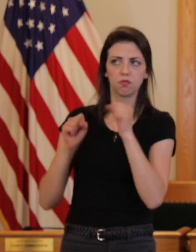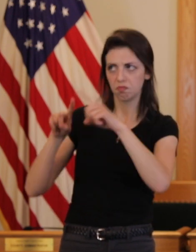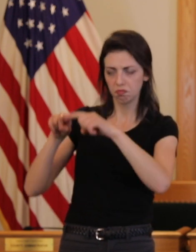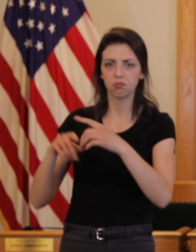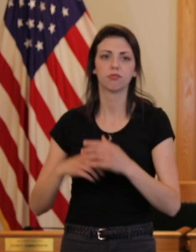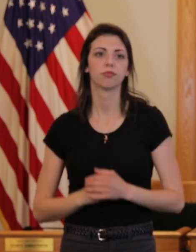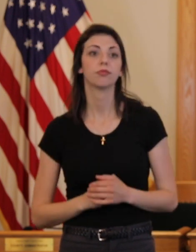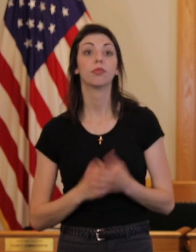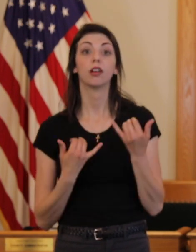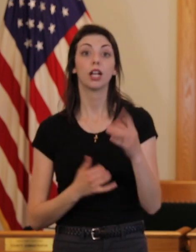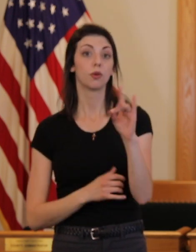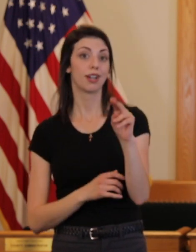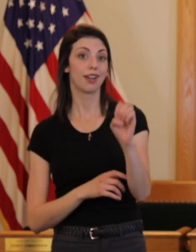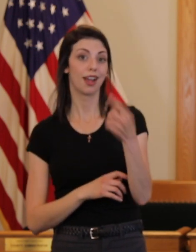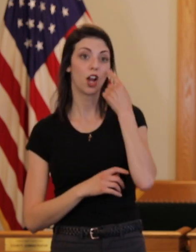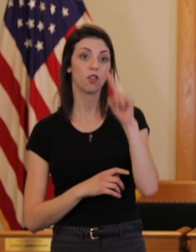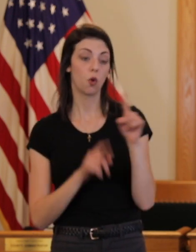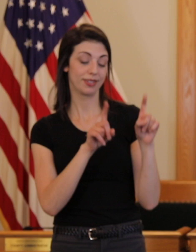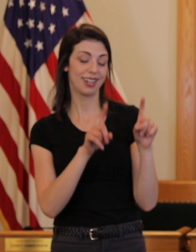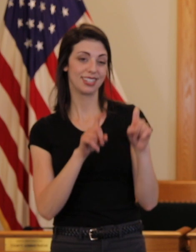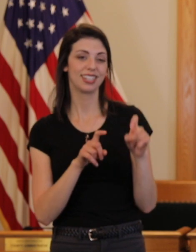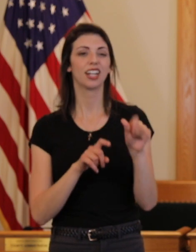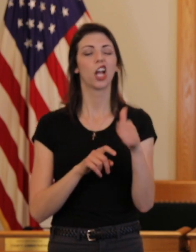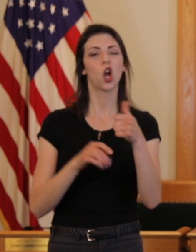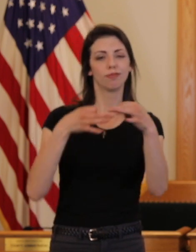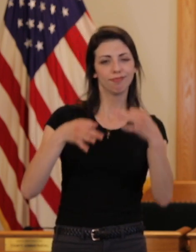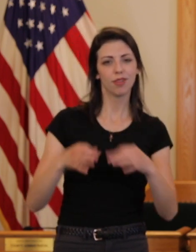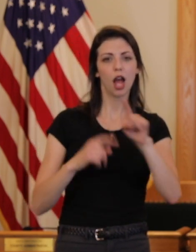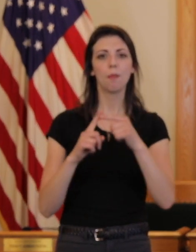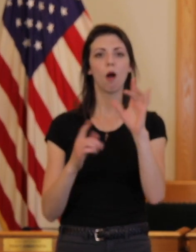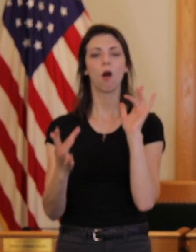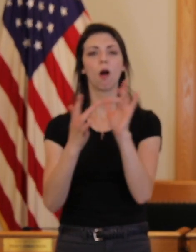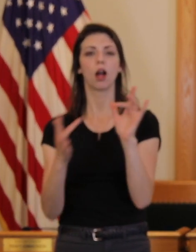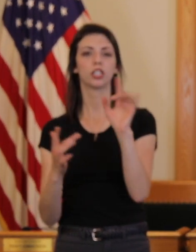Diane Oldenburg for an update on testing and contact tracing. Diane?